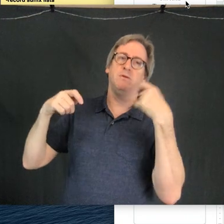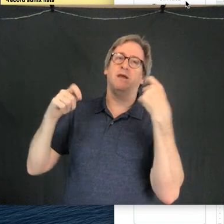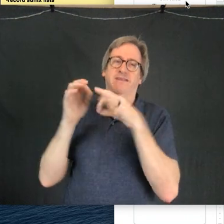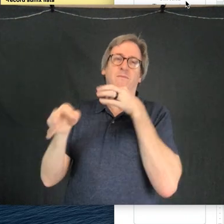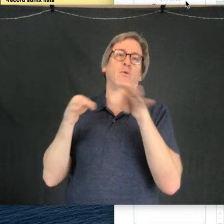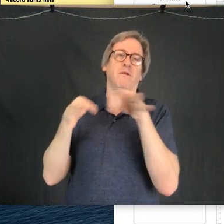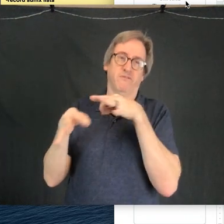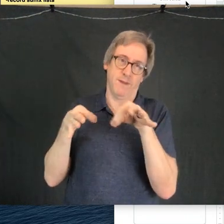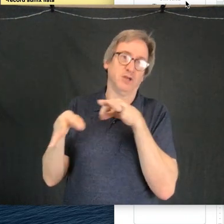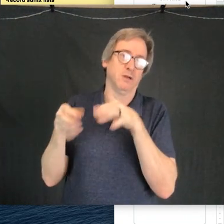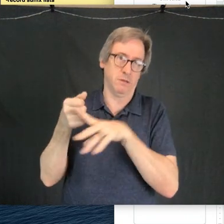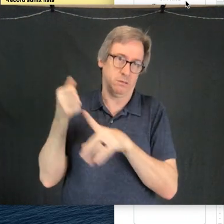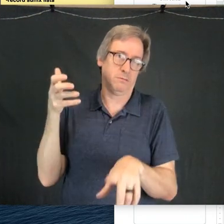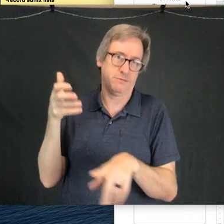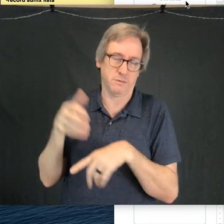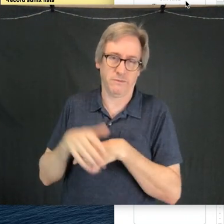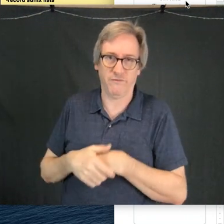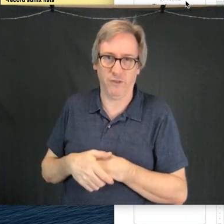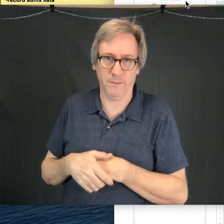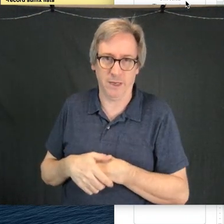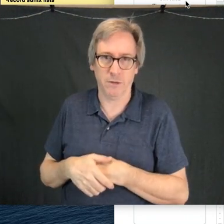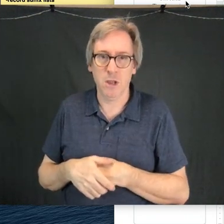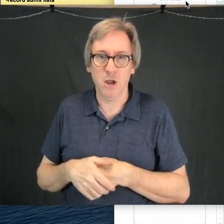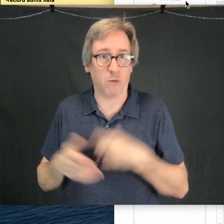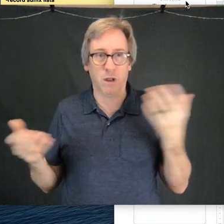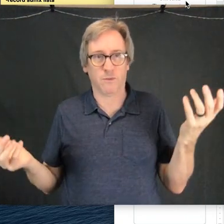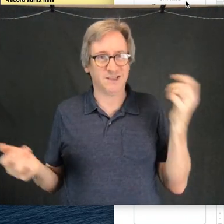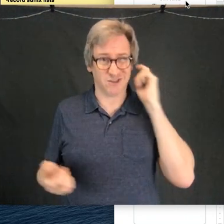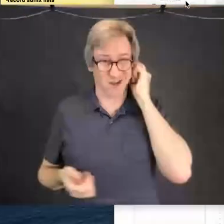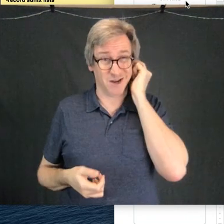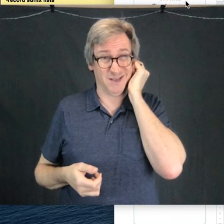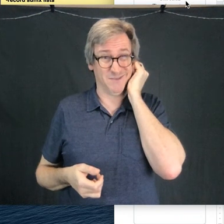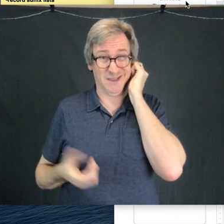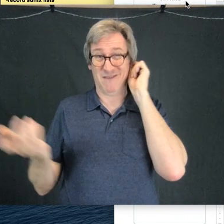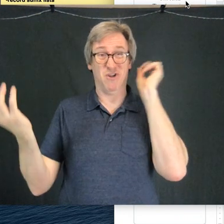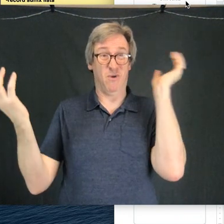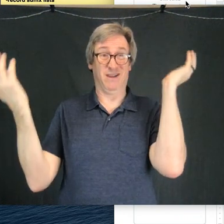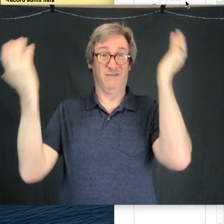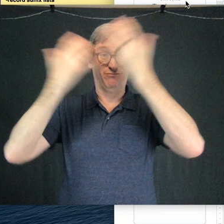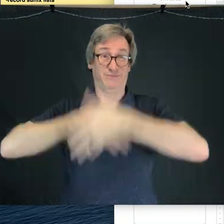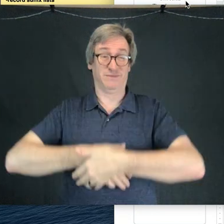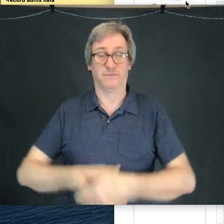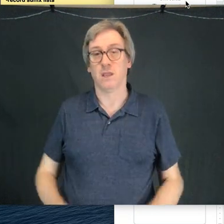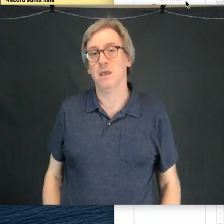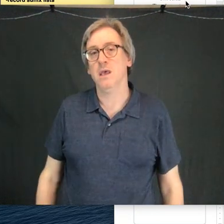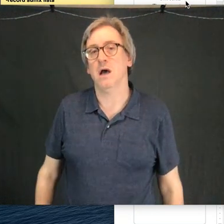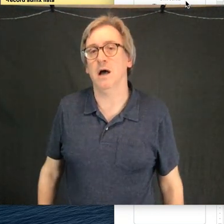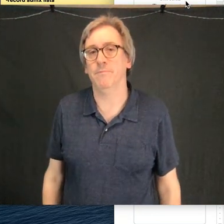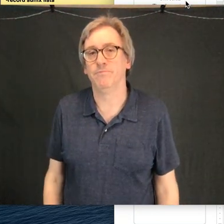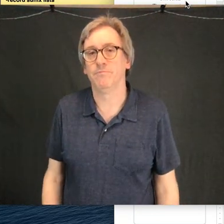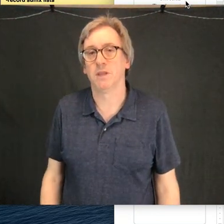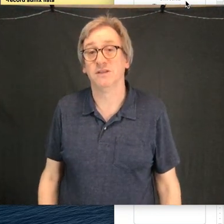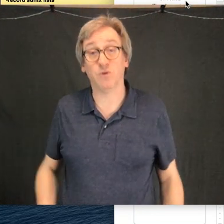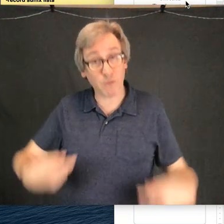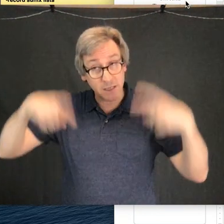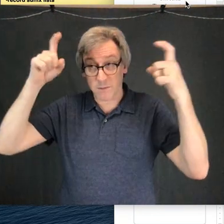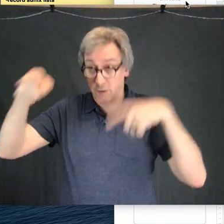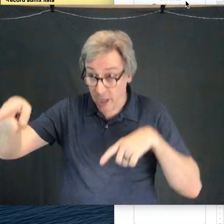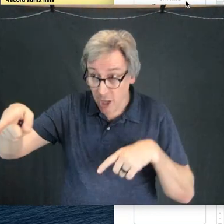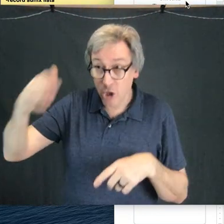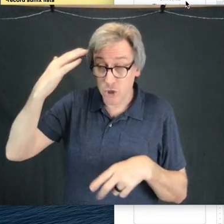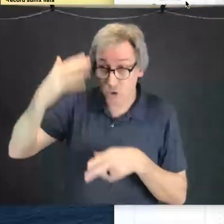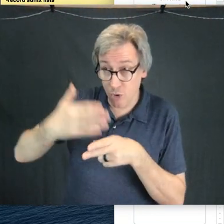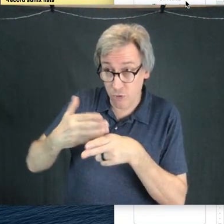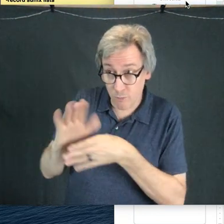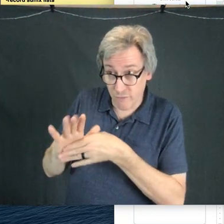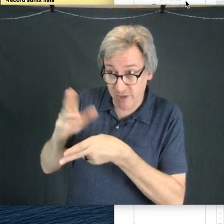go, you've got to give them more information and fill them in. Or otherwise you're talking about something they have no idea. So raise it,